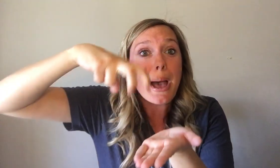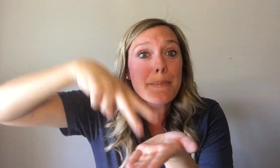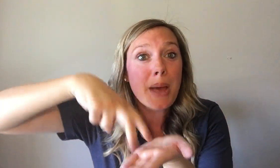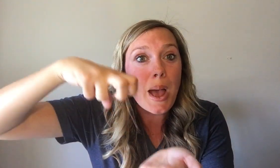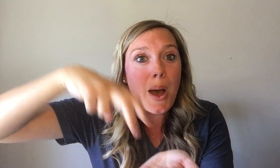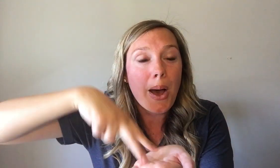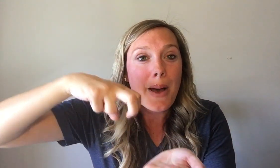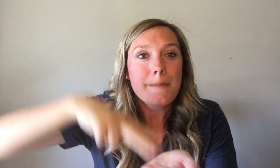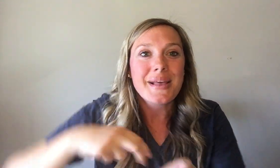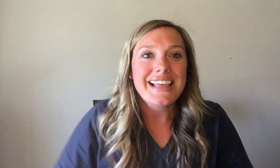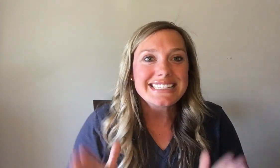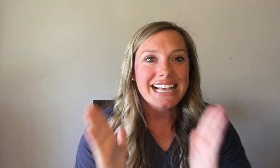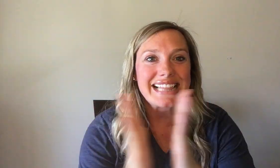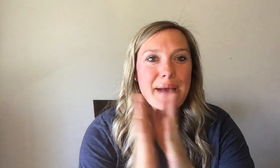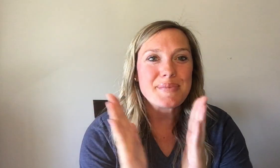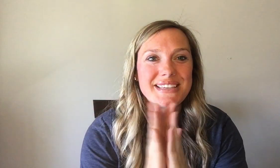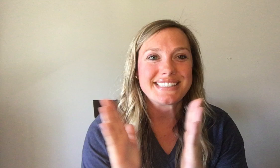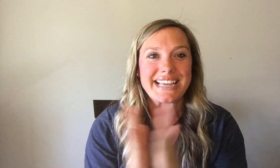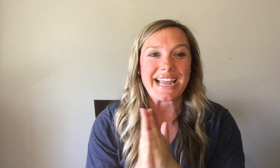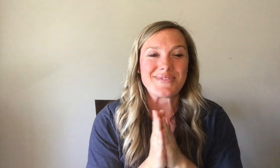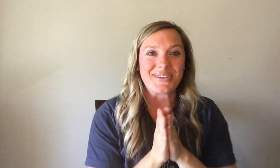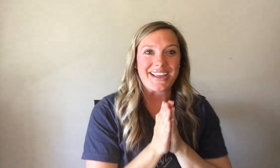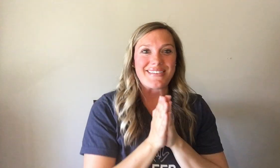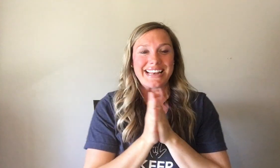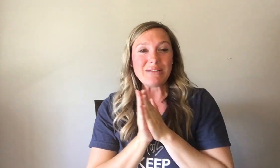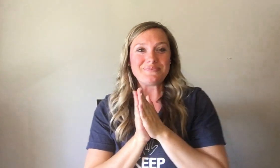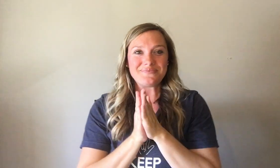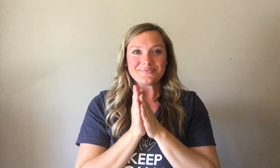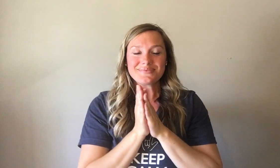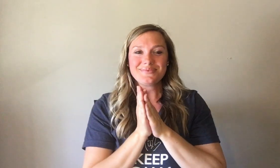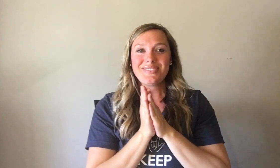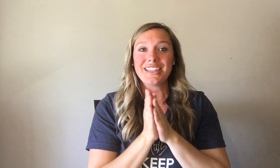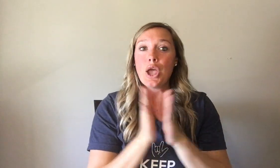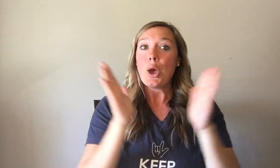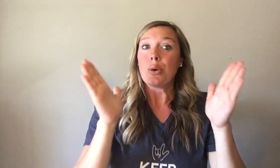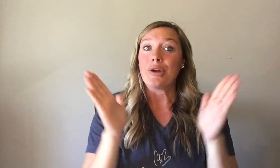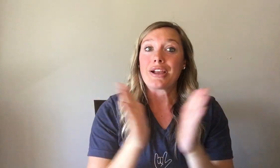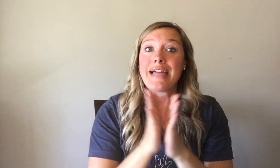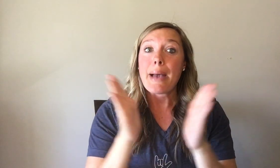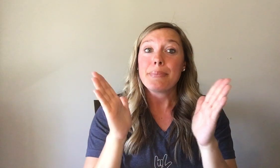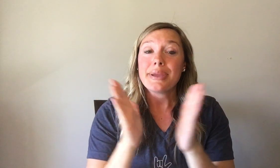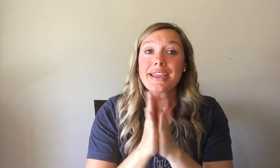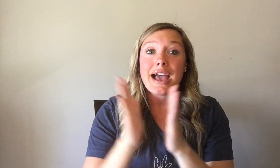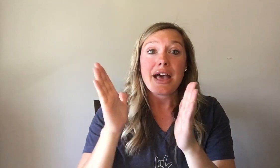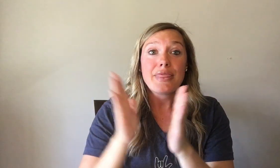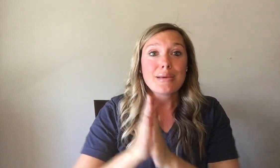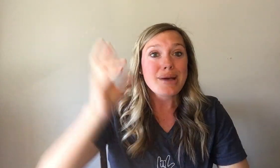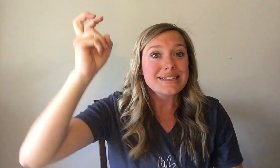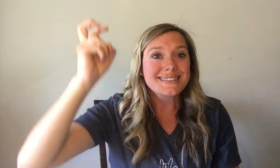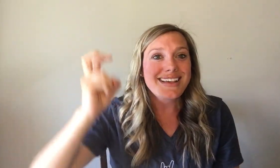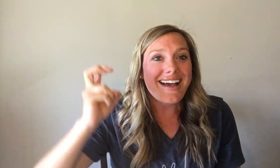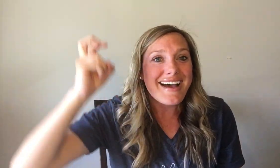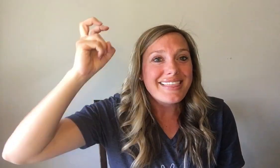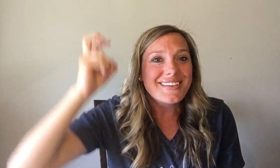jump, but let's clap this time. Okay, ready? We're clapping on the bus, on the